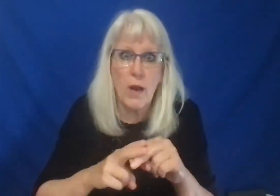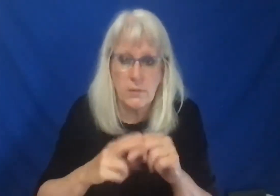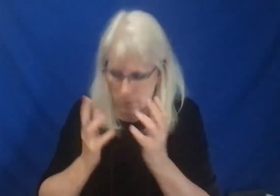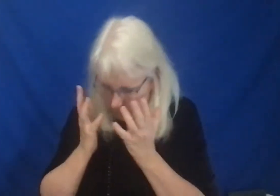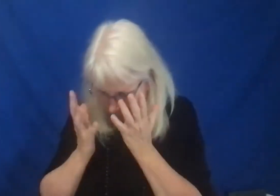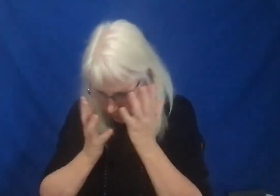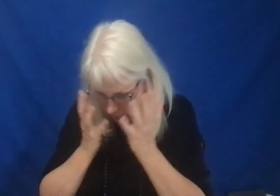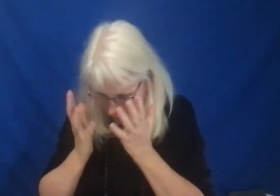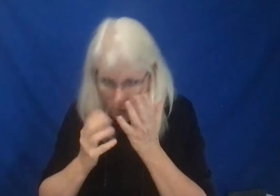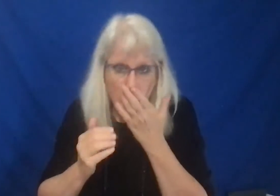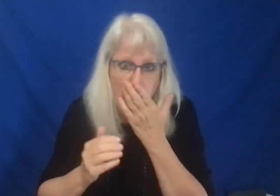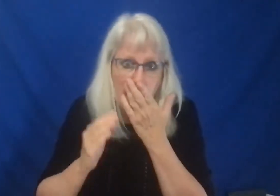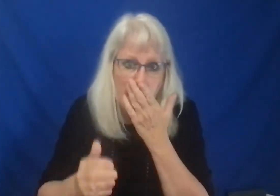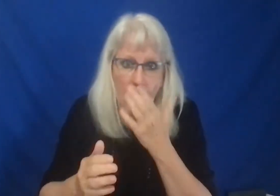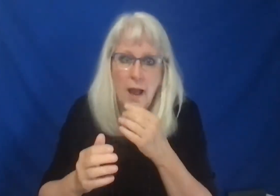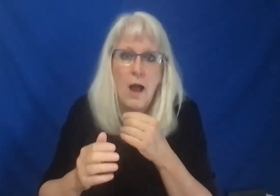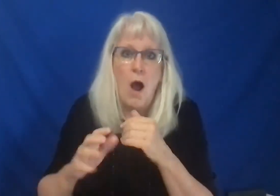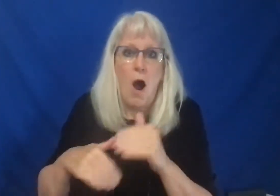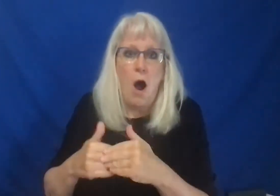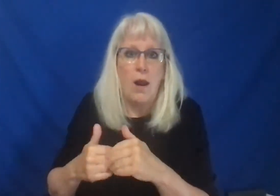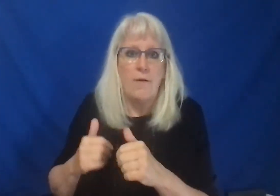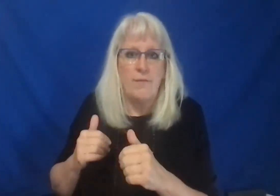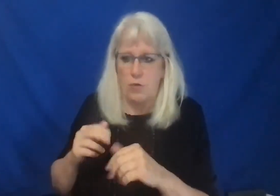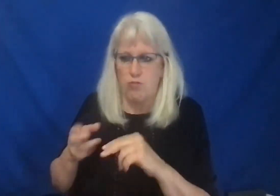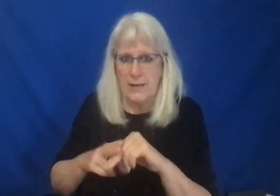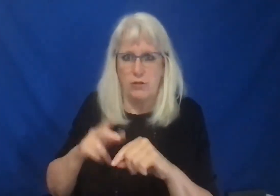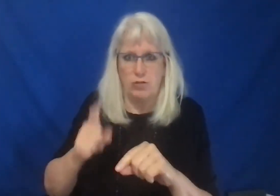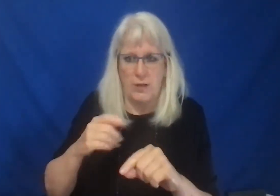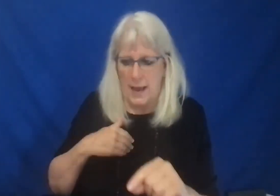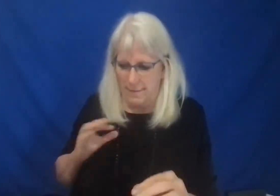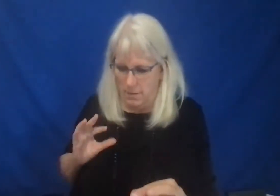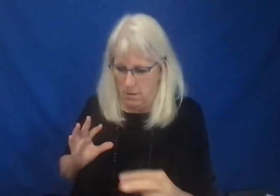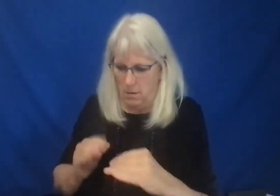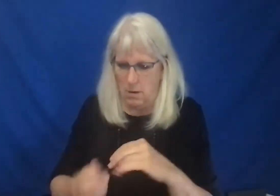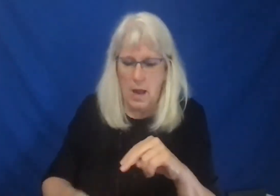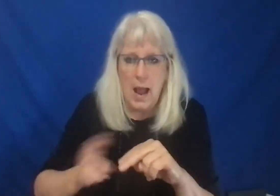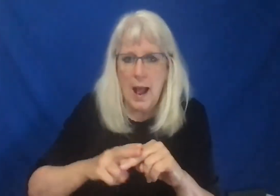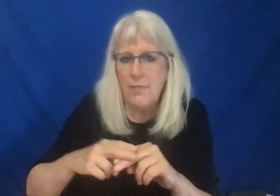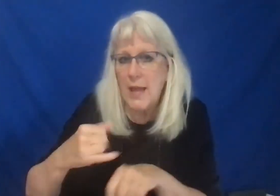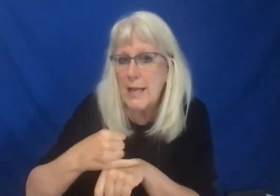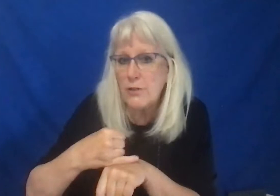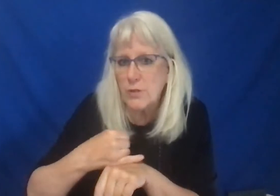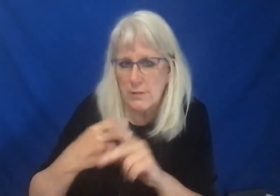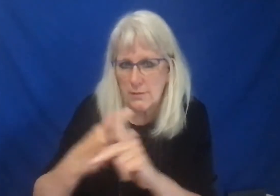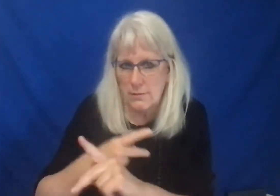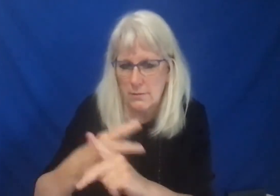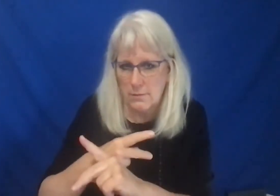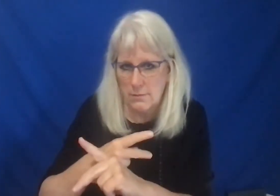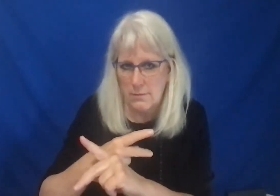myself. I gave her all of her back raises, calculated all the interest that she had made, and compounded it, and gave her everything that